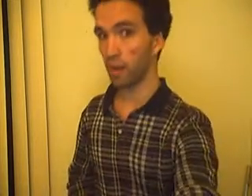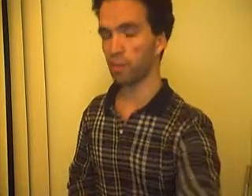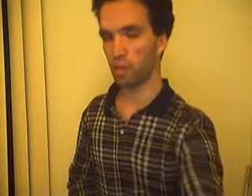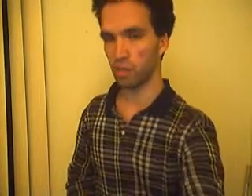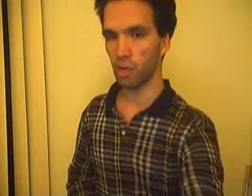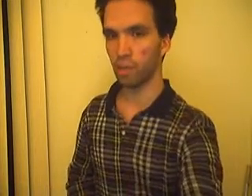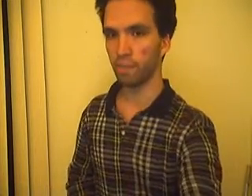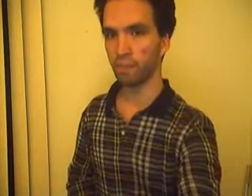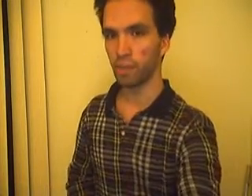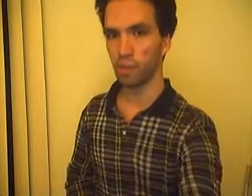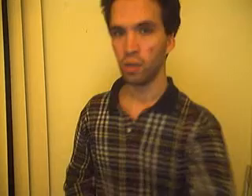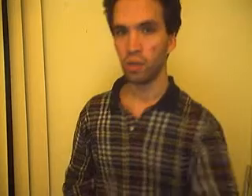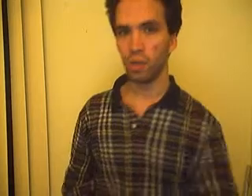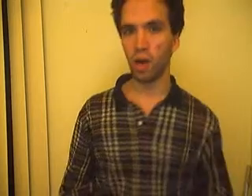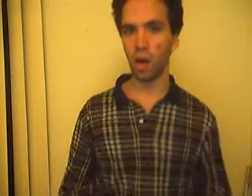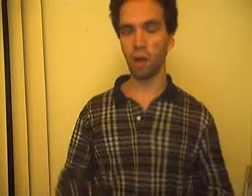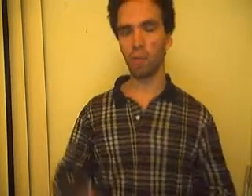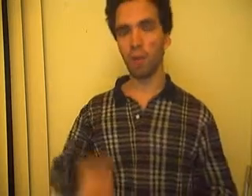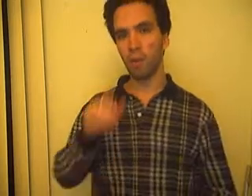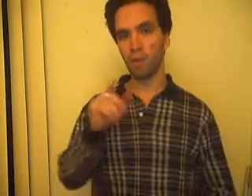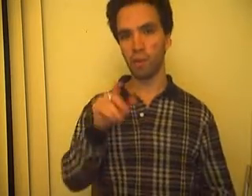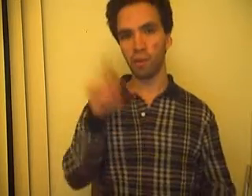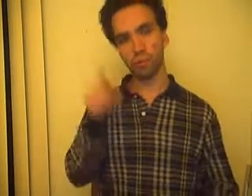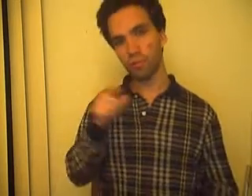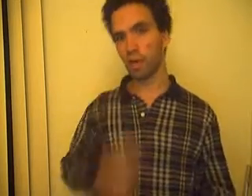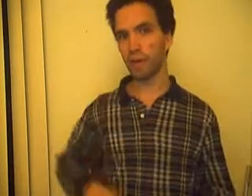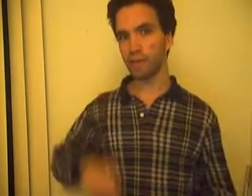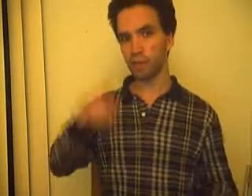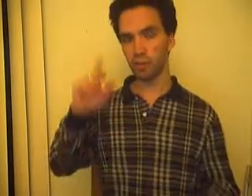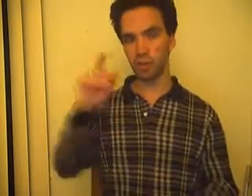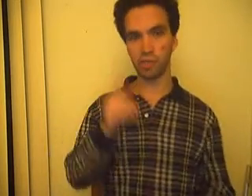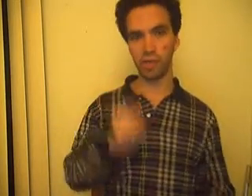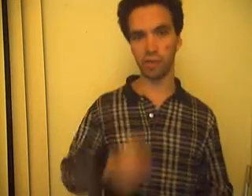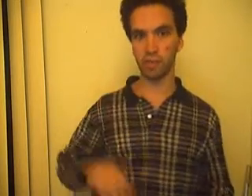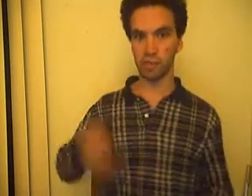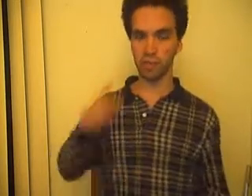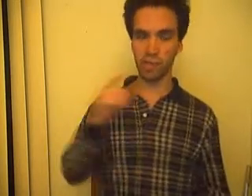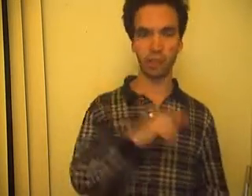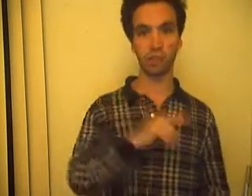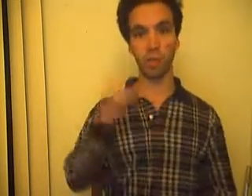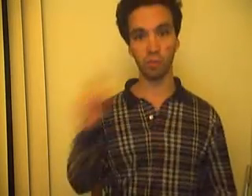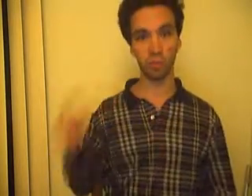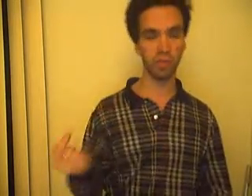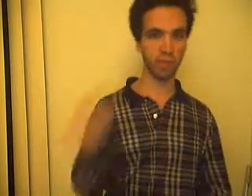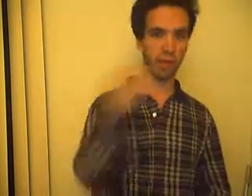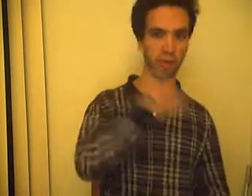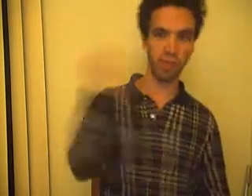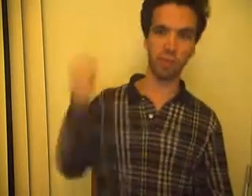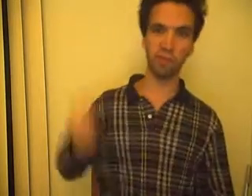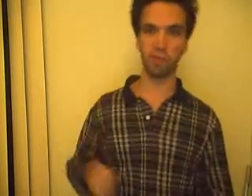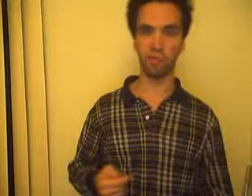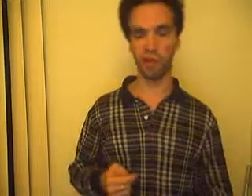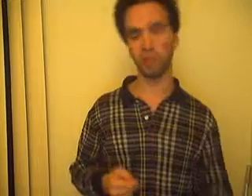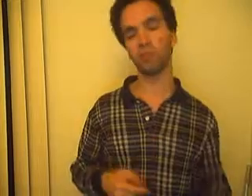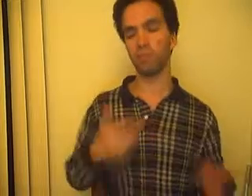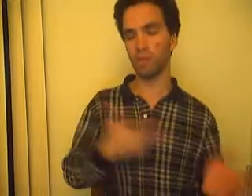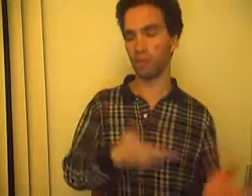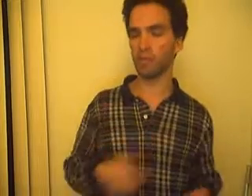not time. But through the night is ASL syntax, comes at the beginning of a phrase or at the beginning of a